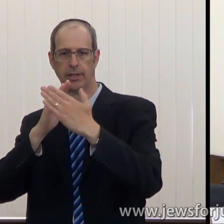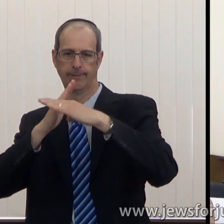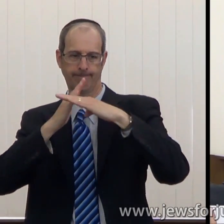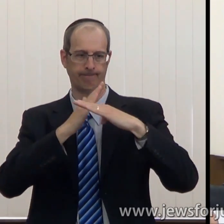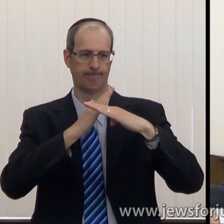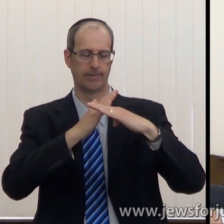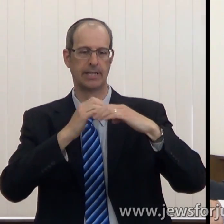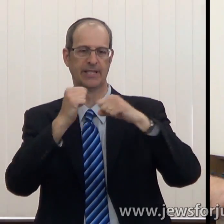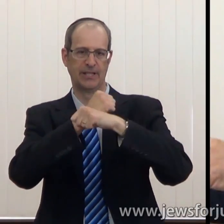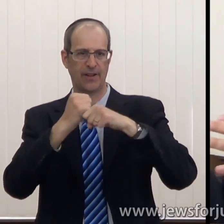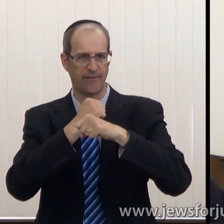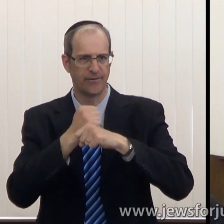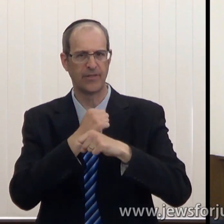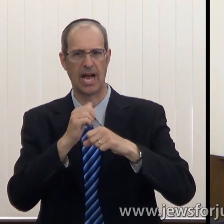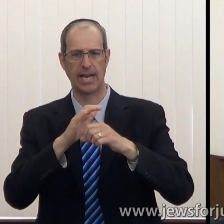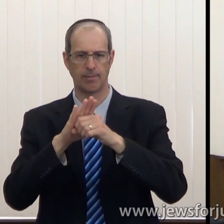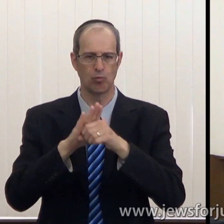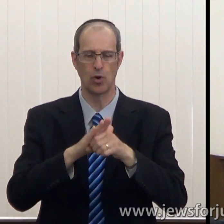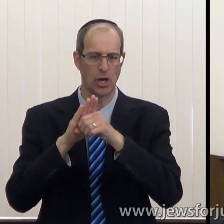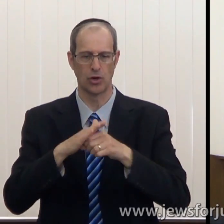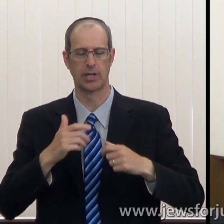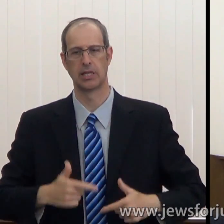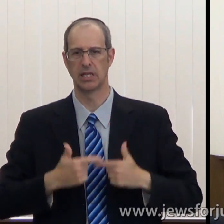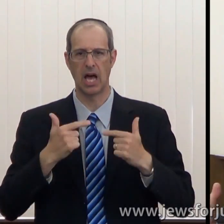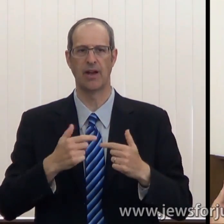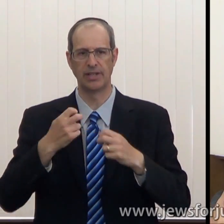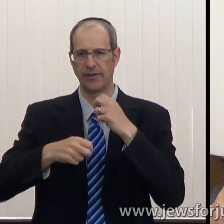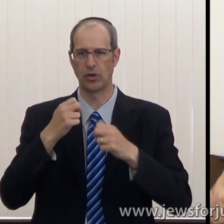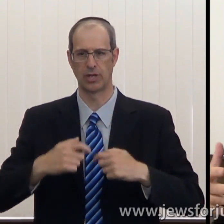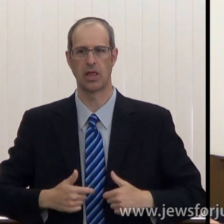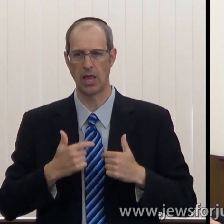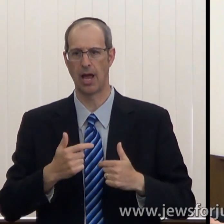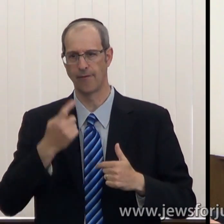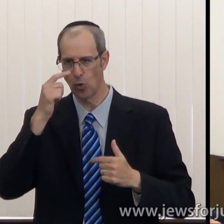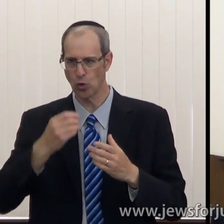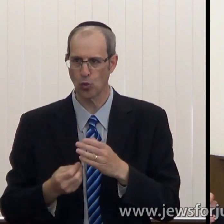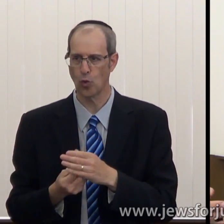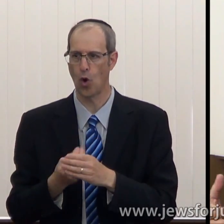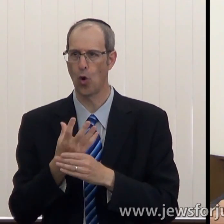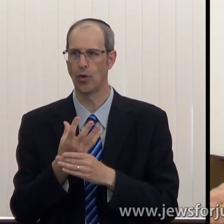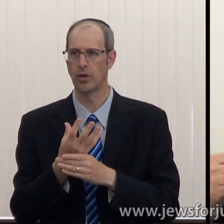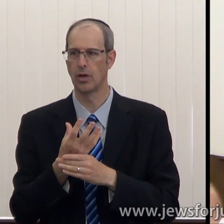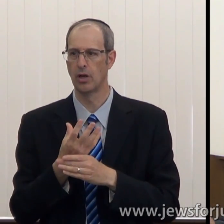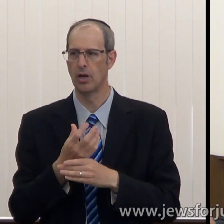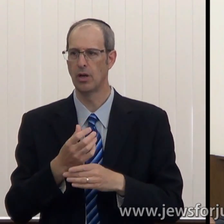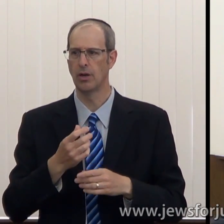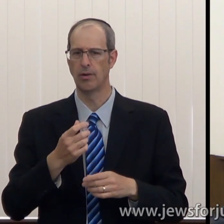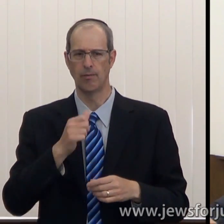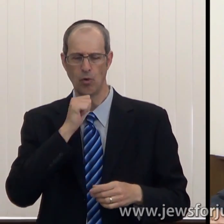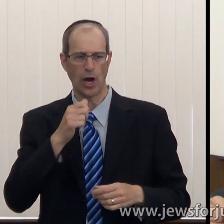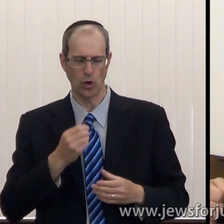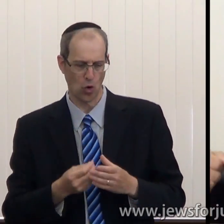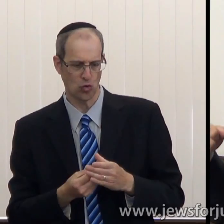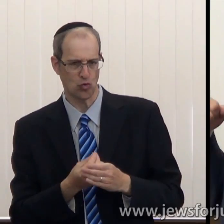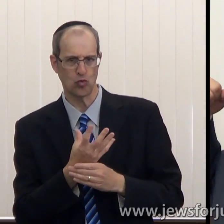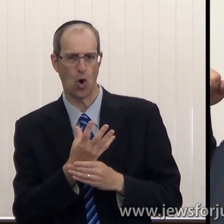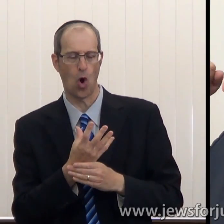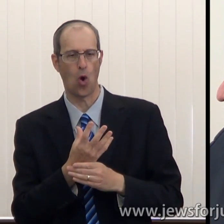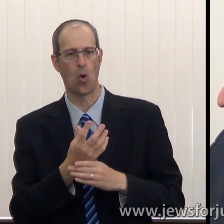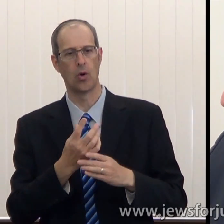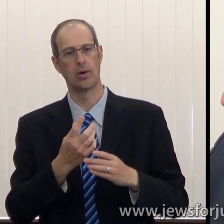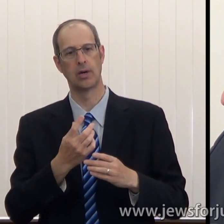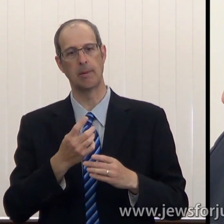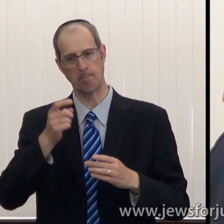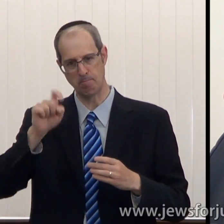the resistance in life, to fight the difficulties of life, in order to grow. Because we don't grow without